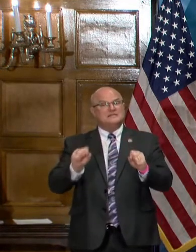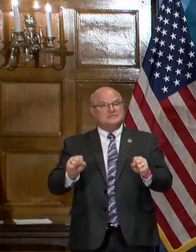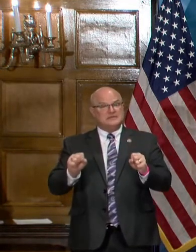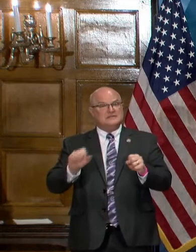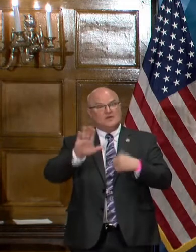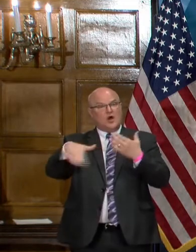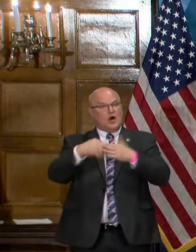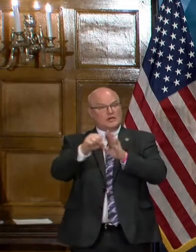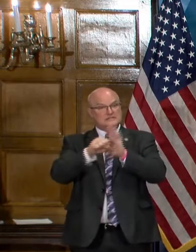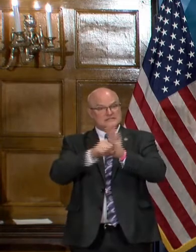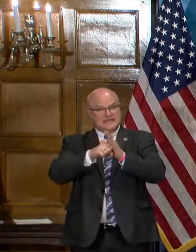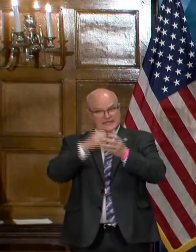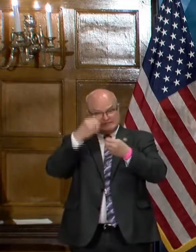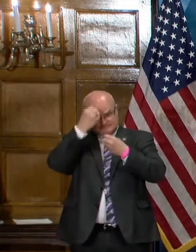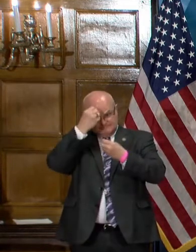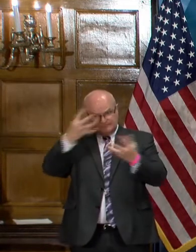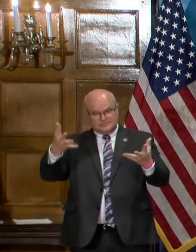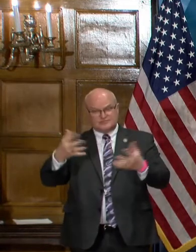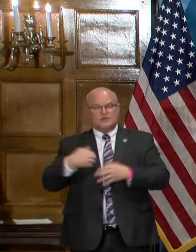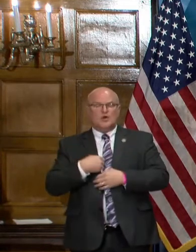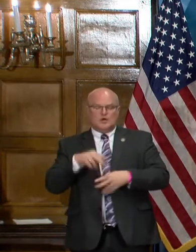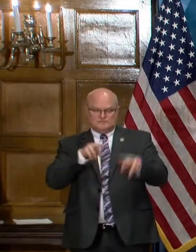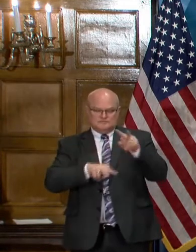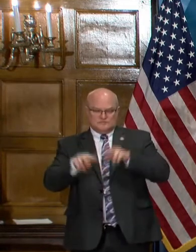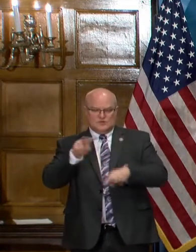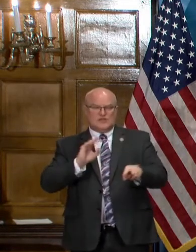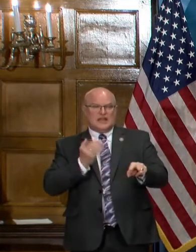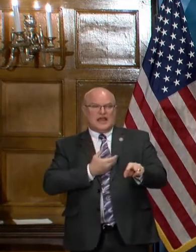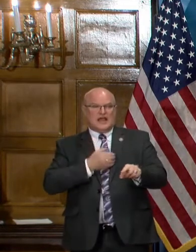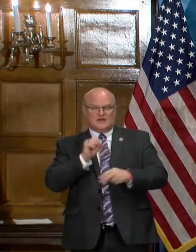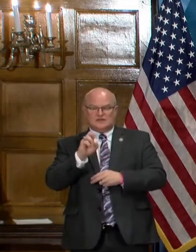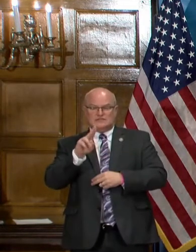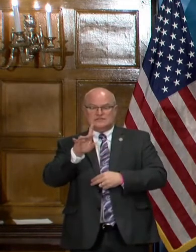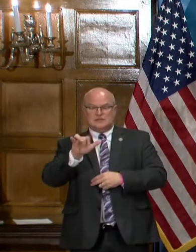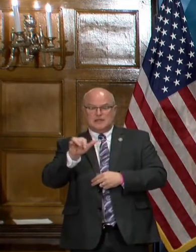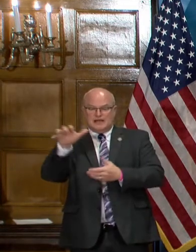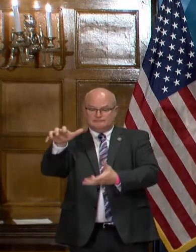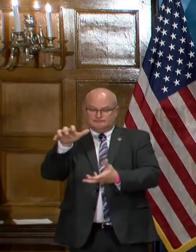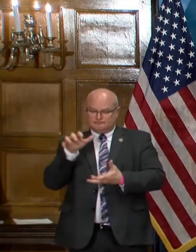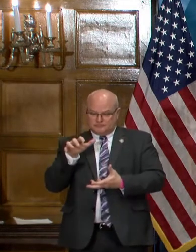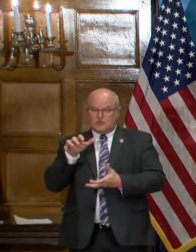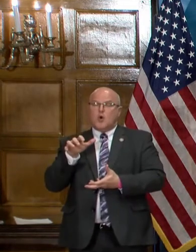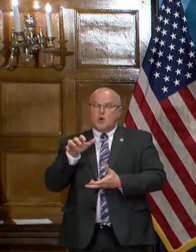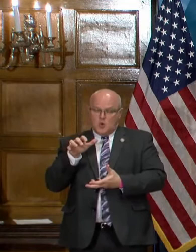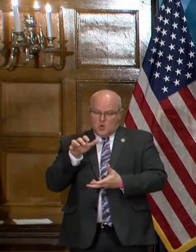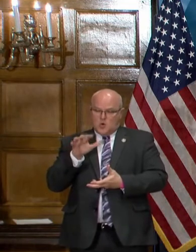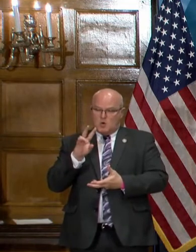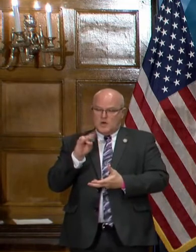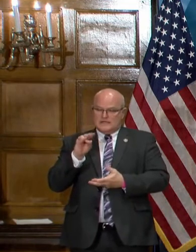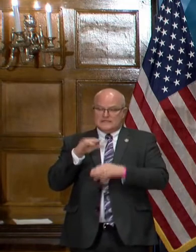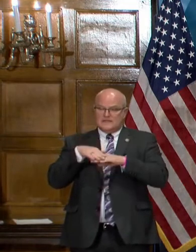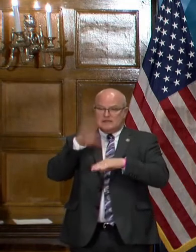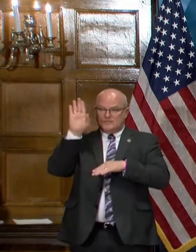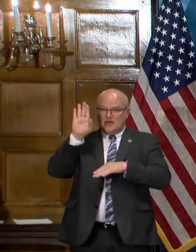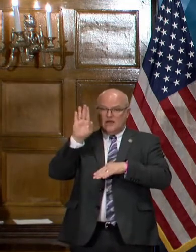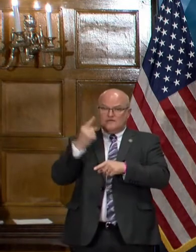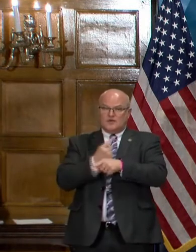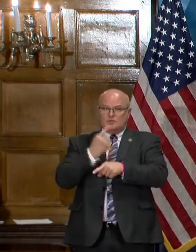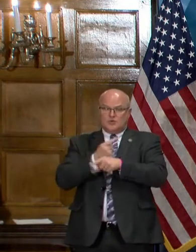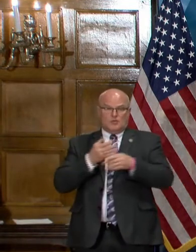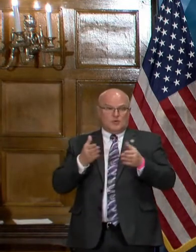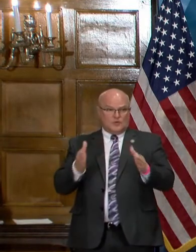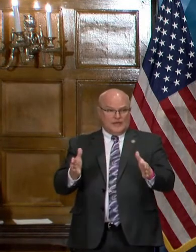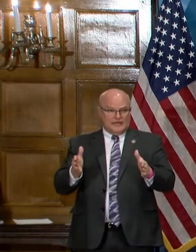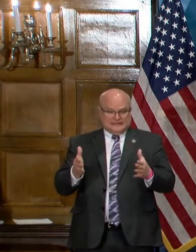all states, we looked at our vaccine supply here, and we thought that 70 and above would be the appropriate